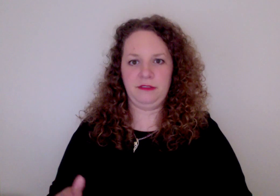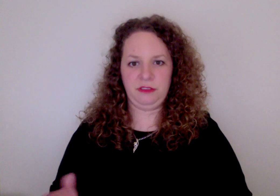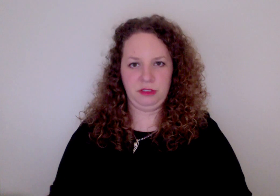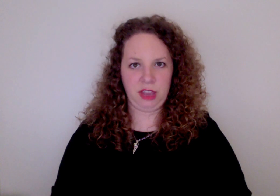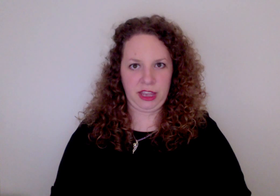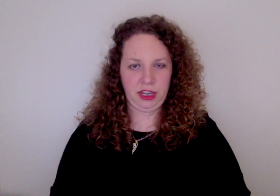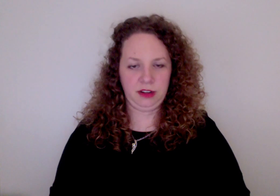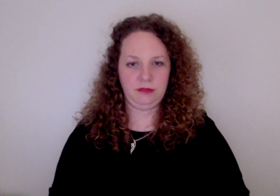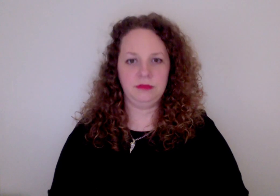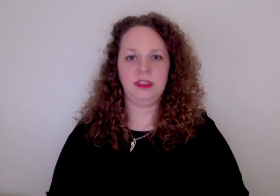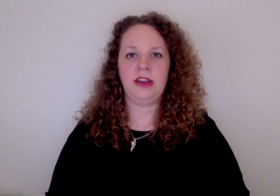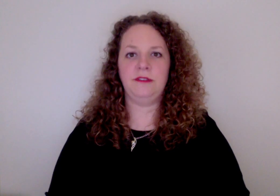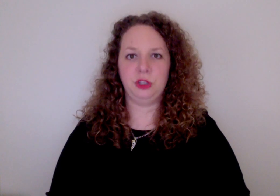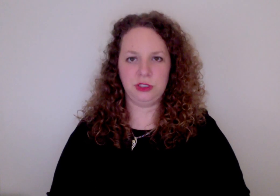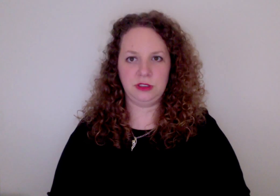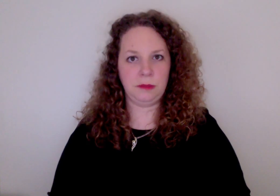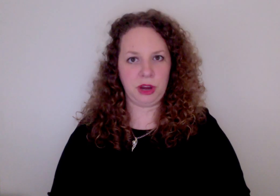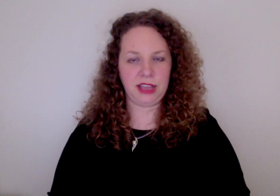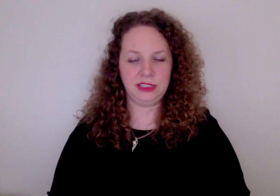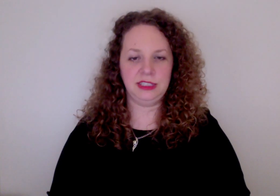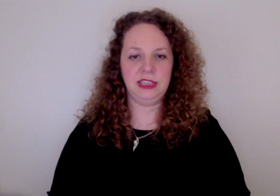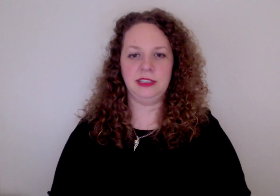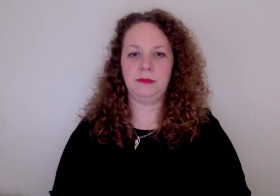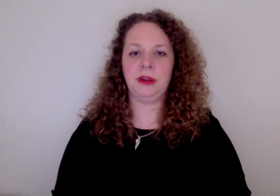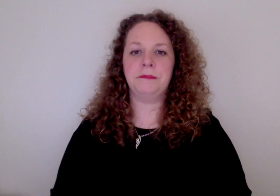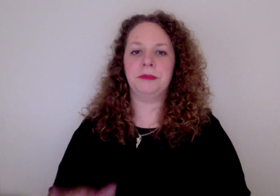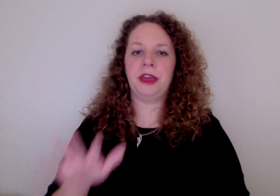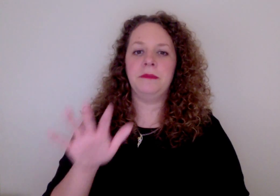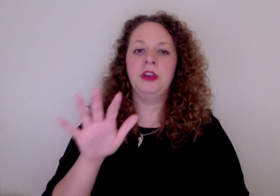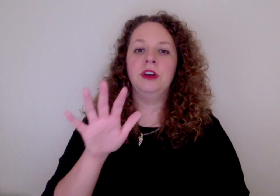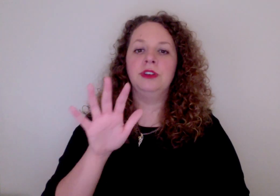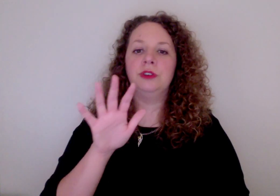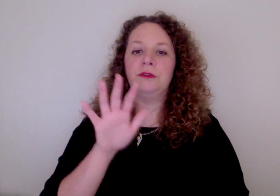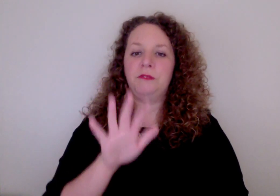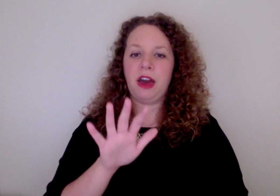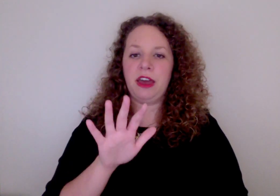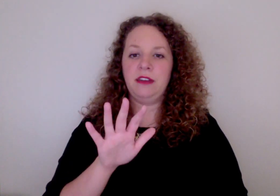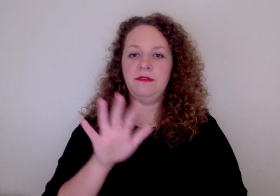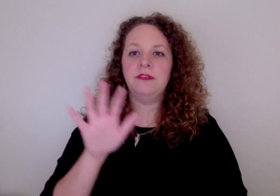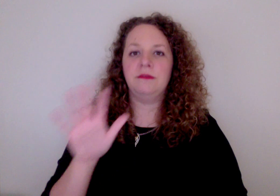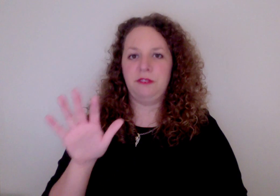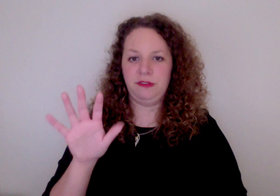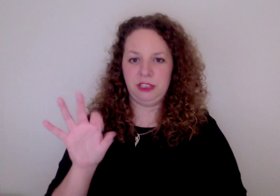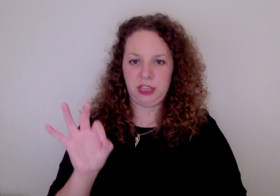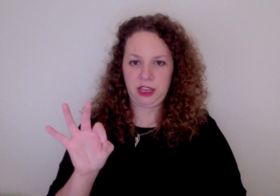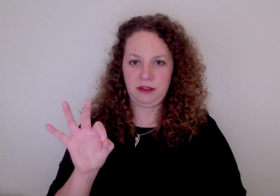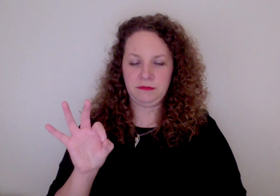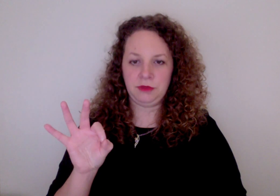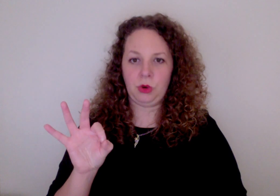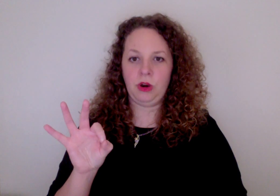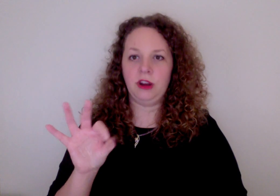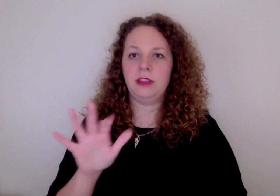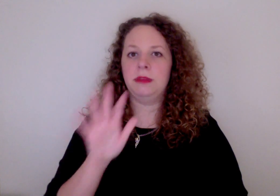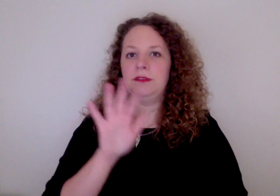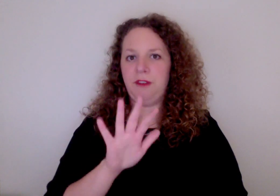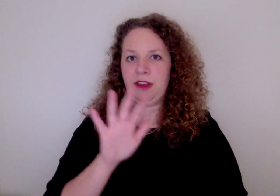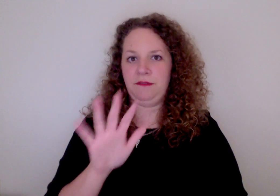9. That first number has to stay separate, okay? So 559, or it can be